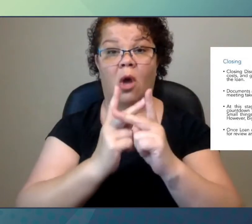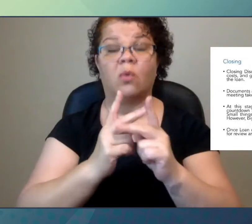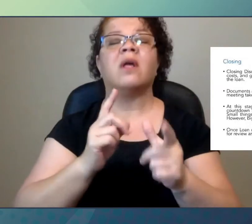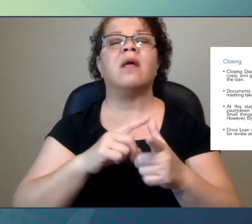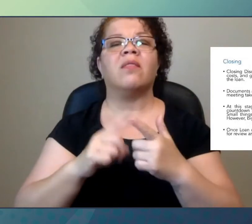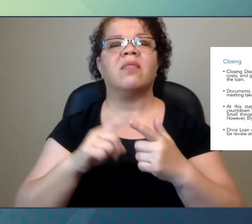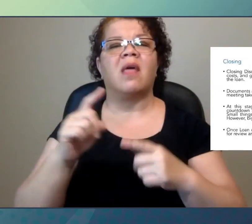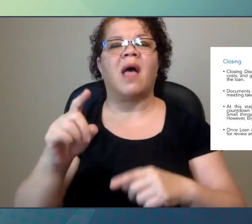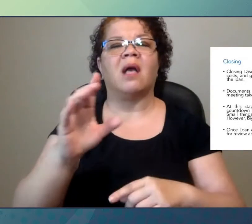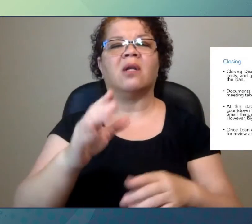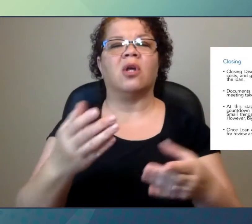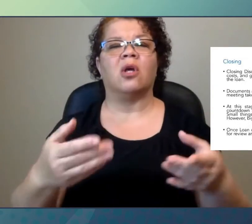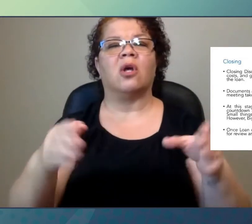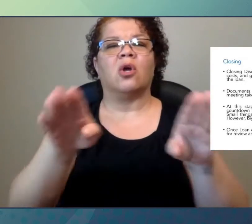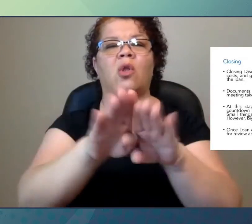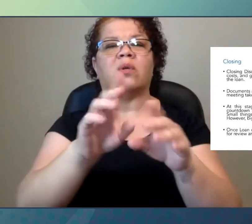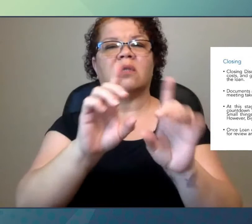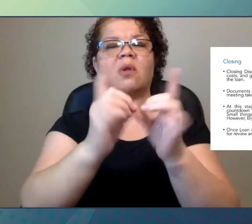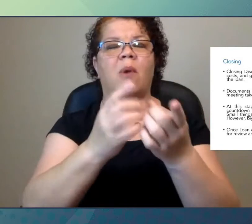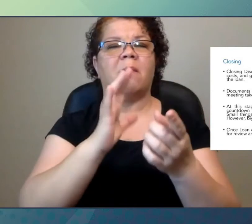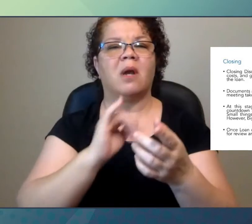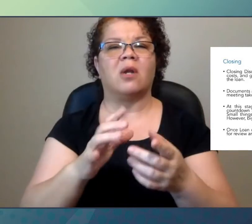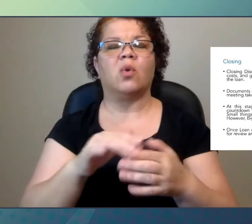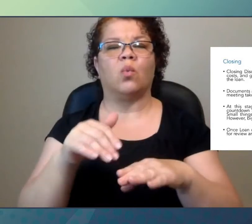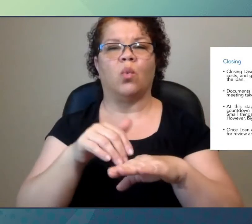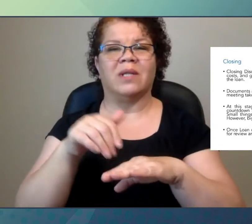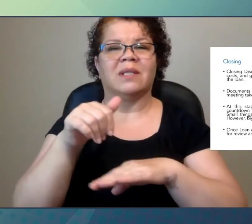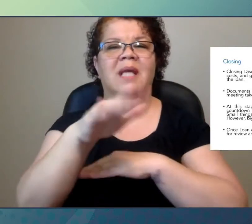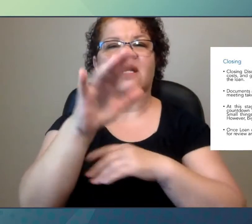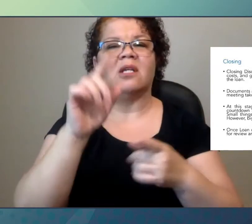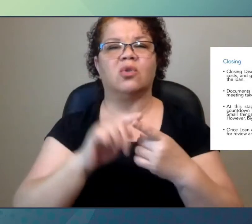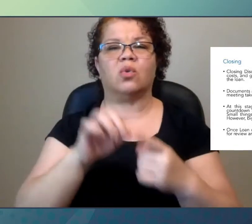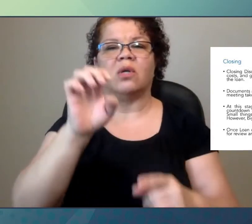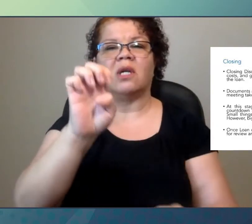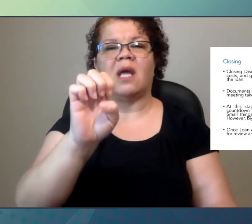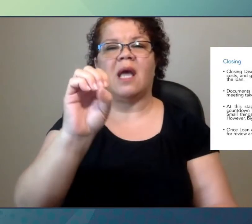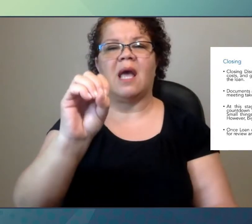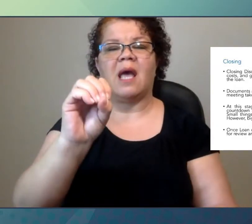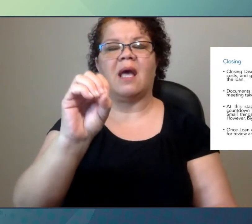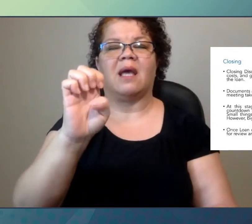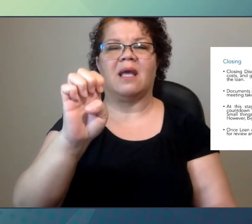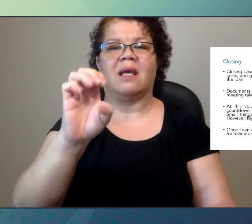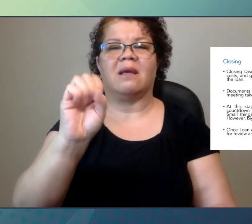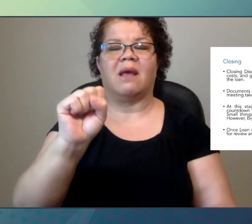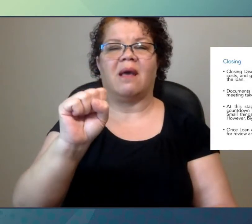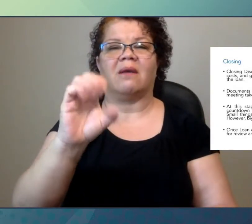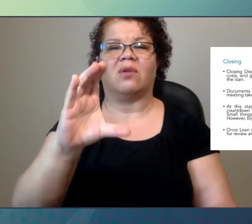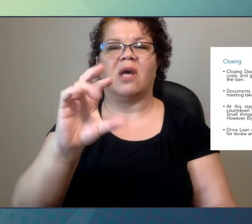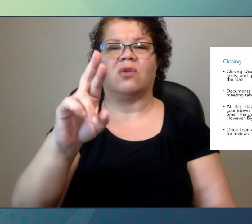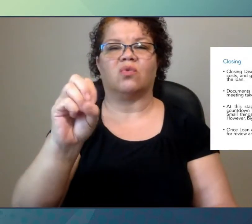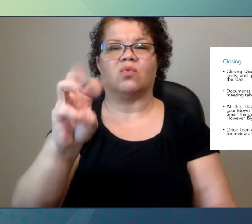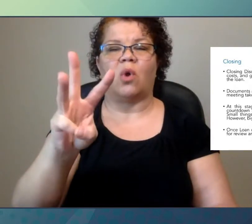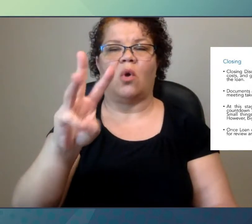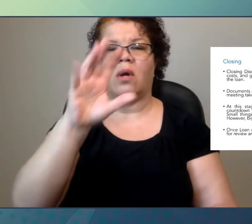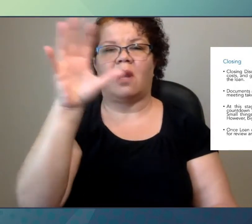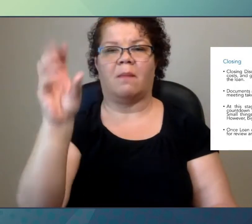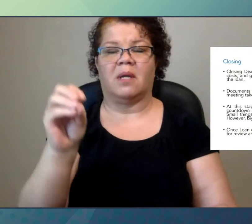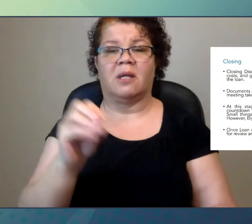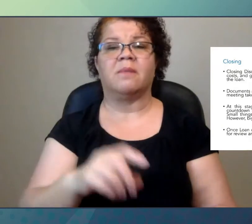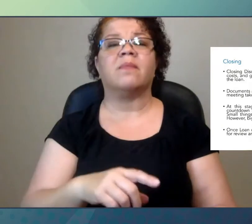documents and send them to your escrow company. The escrow company will then set up an appointment with the applicant and